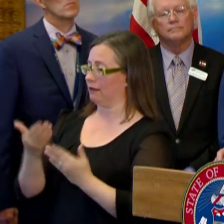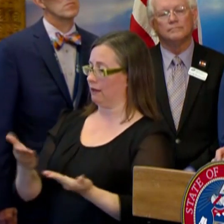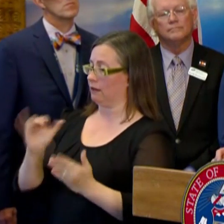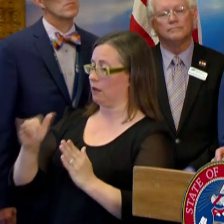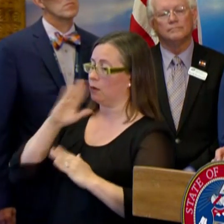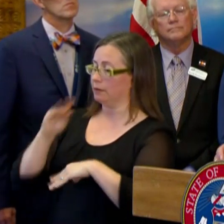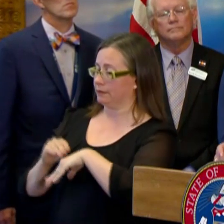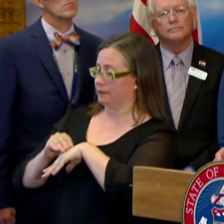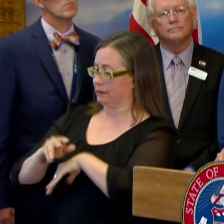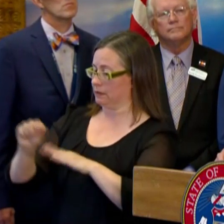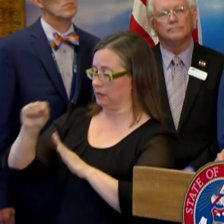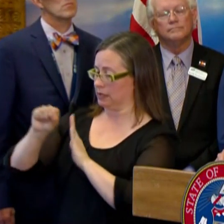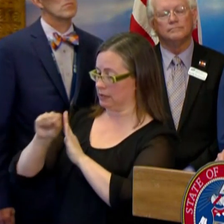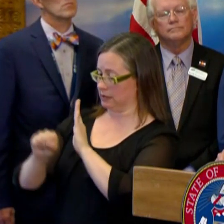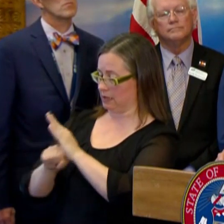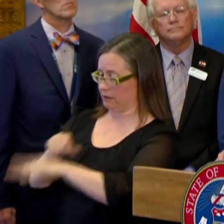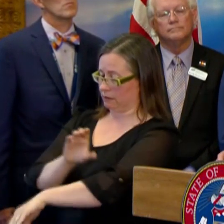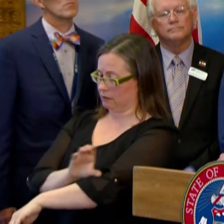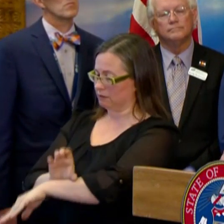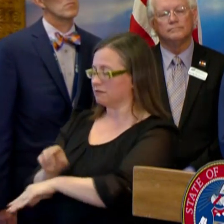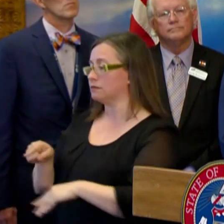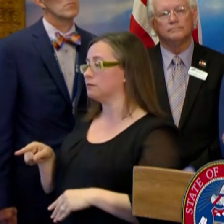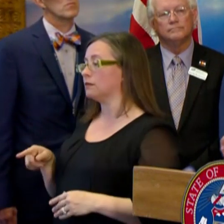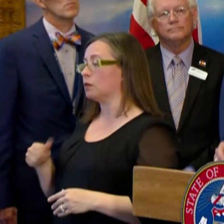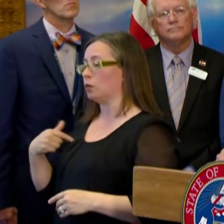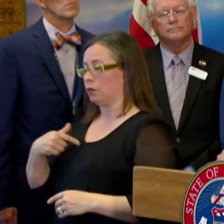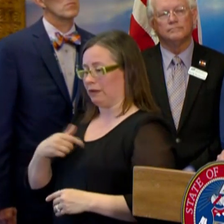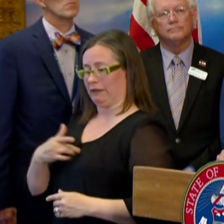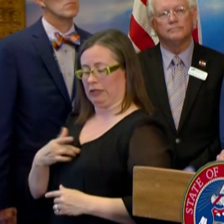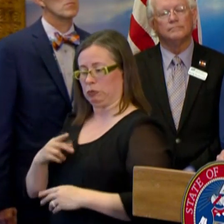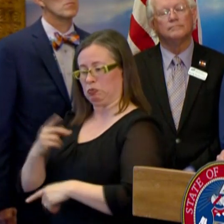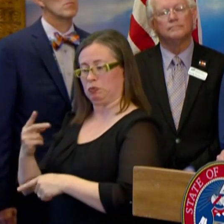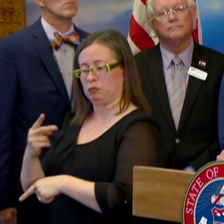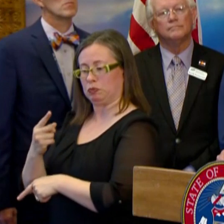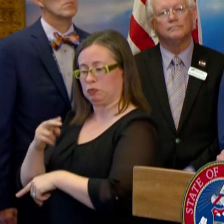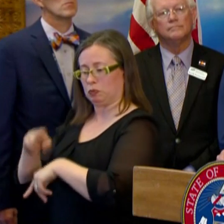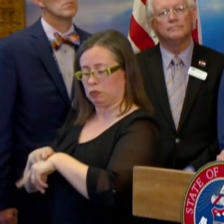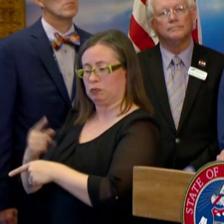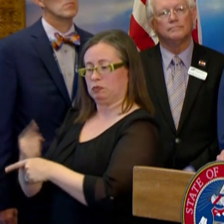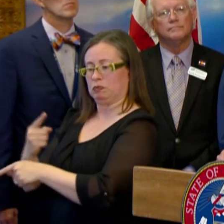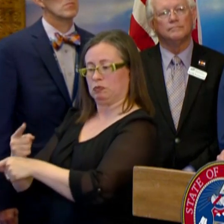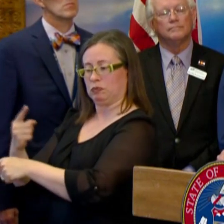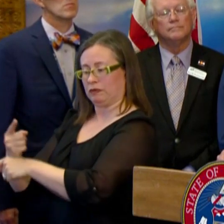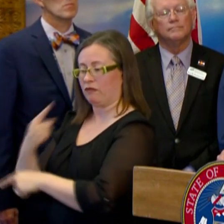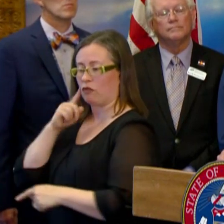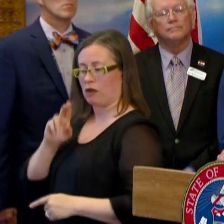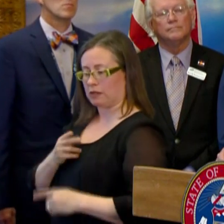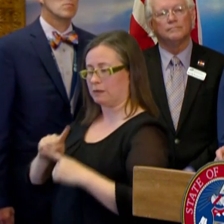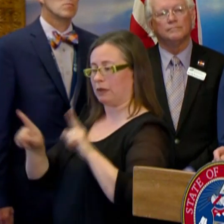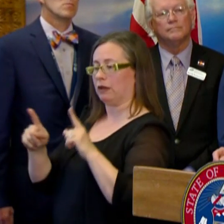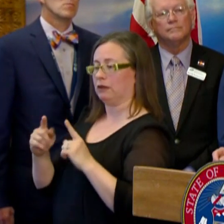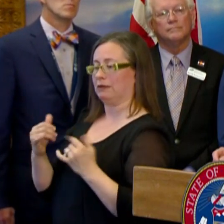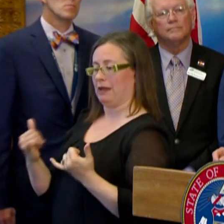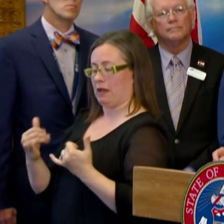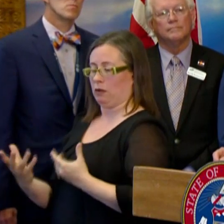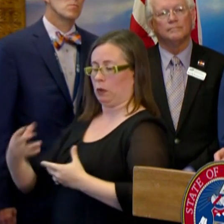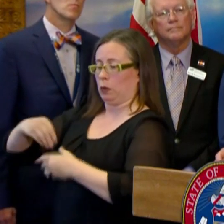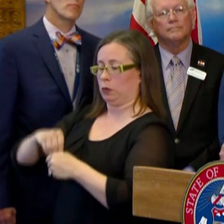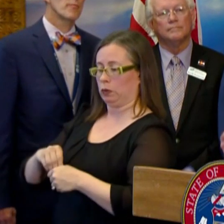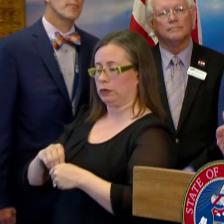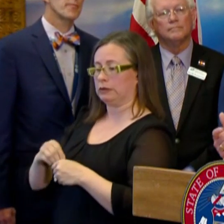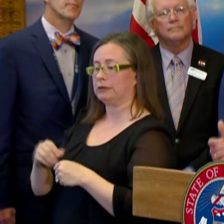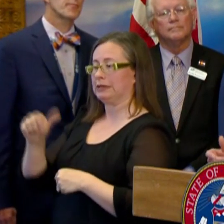state. So this is sort of routine business for us, except that we have now elevated our operations to include 10 other state